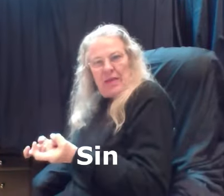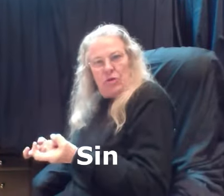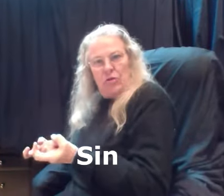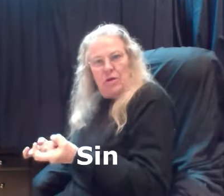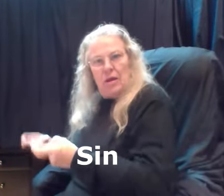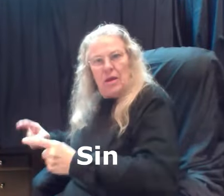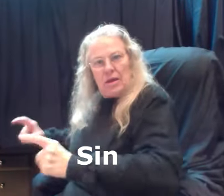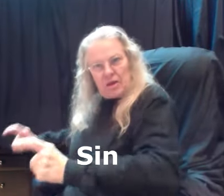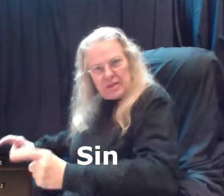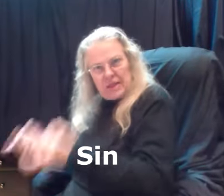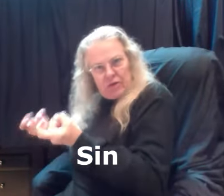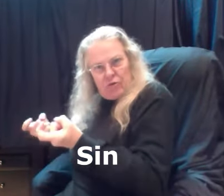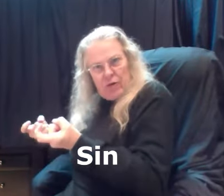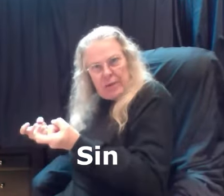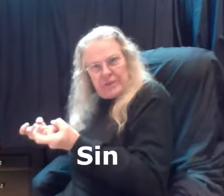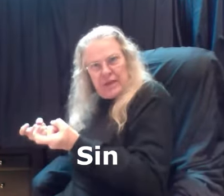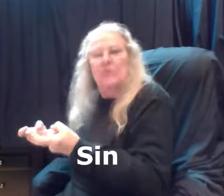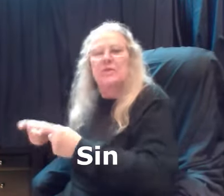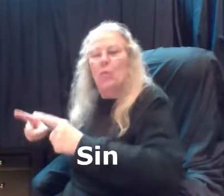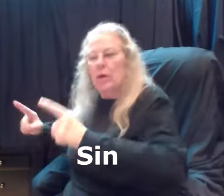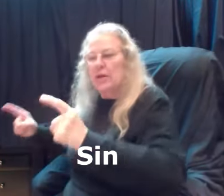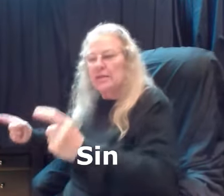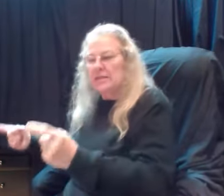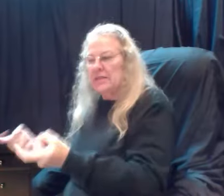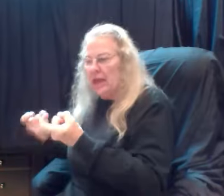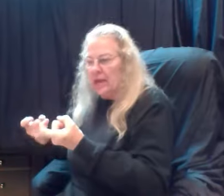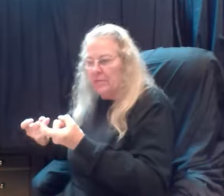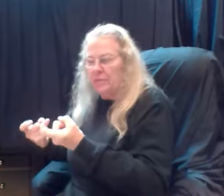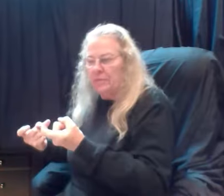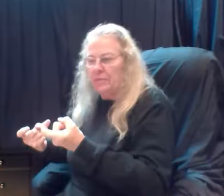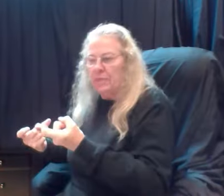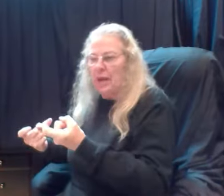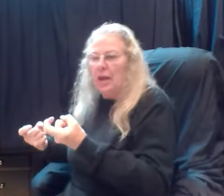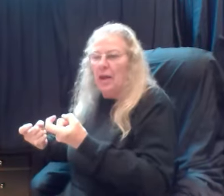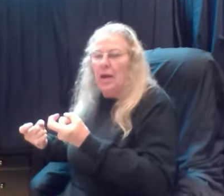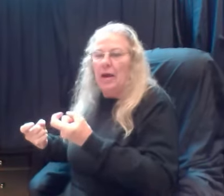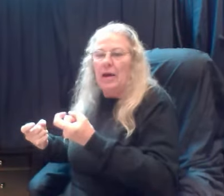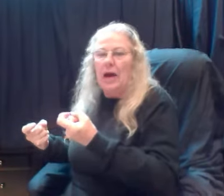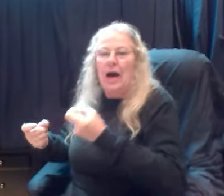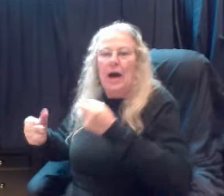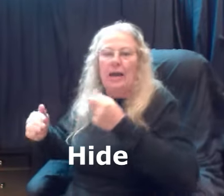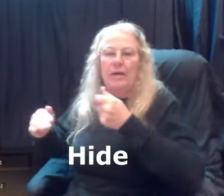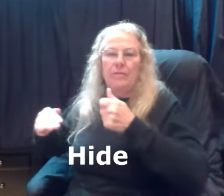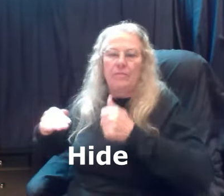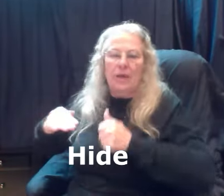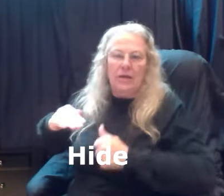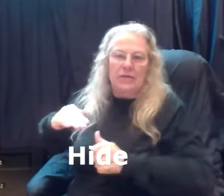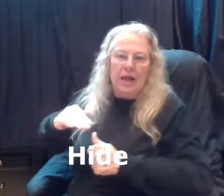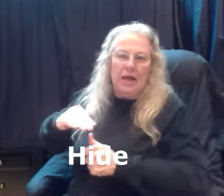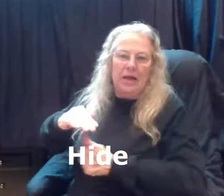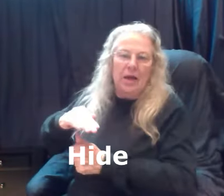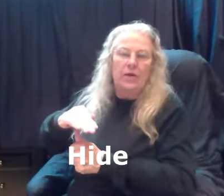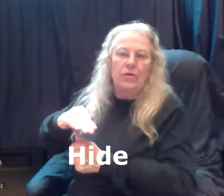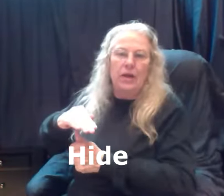hook because sin grabs in on someone. Sin. Hide. Take it underneath. See,